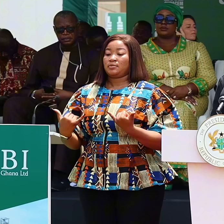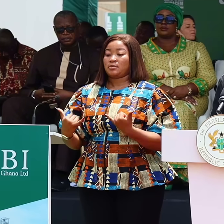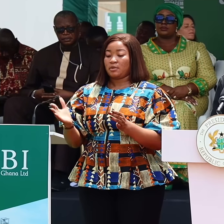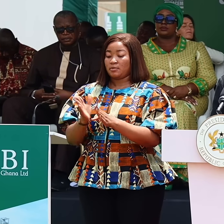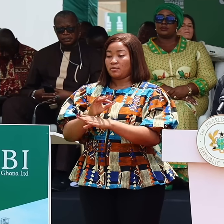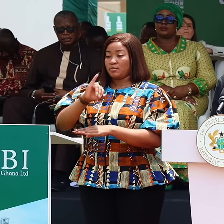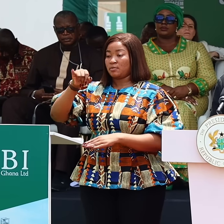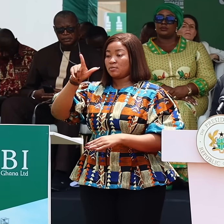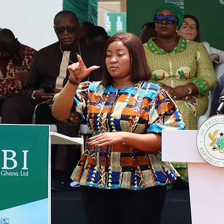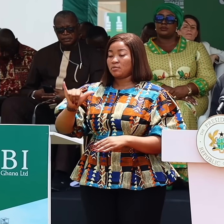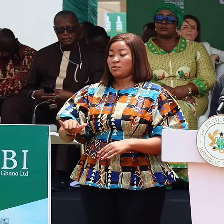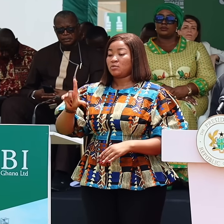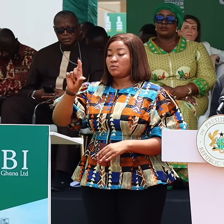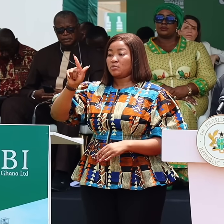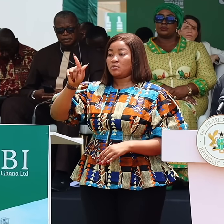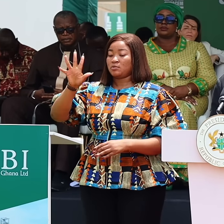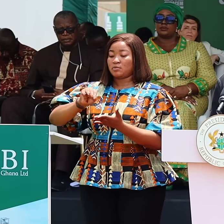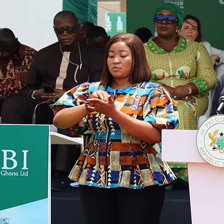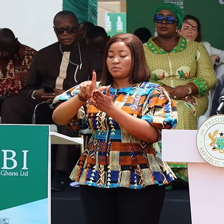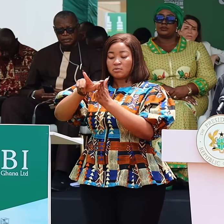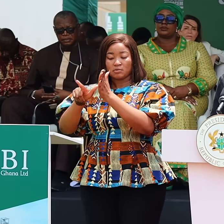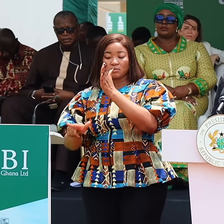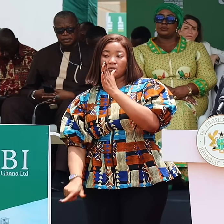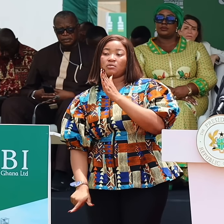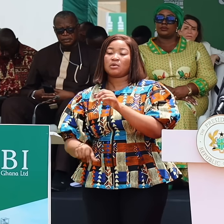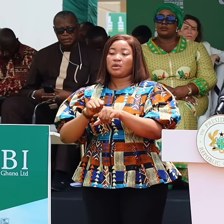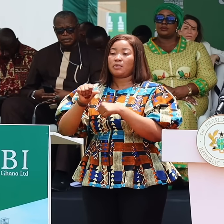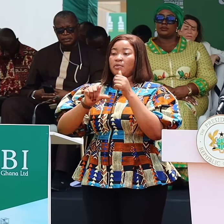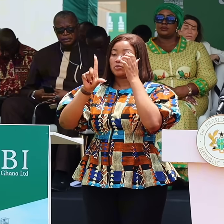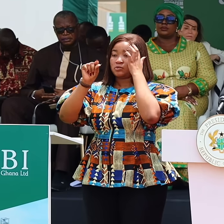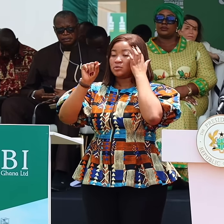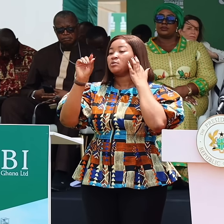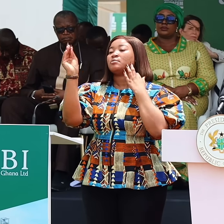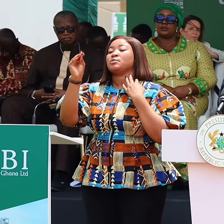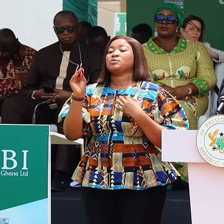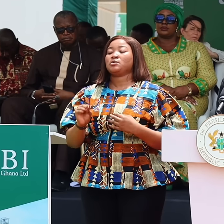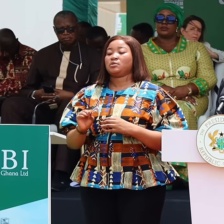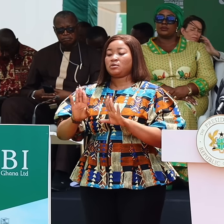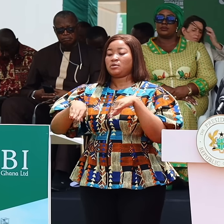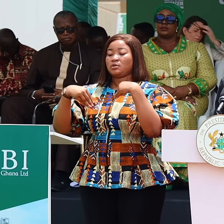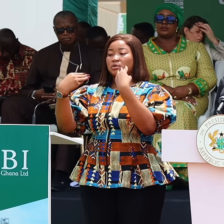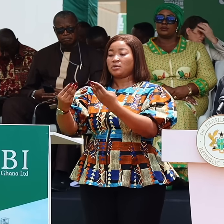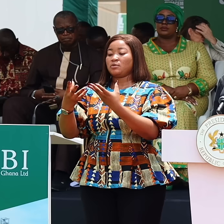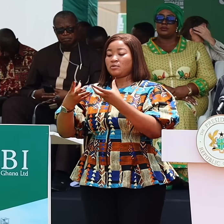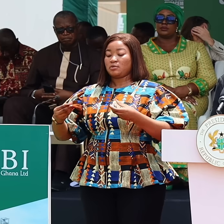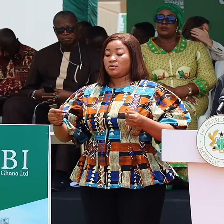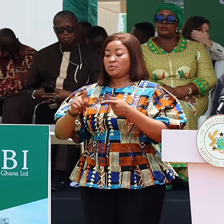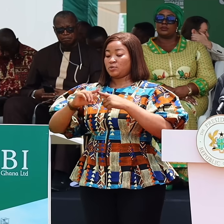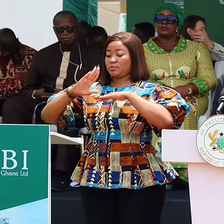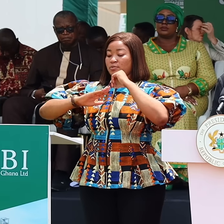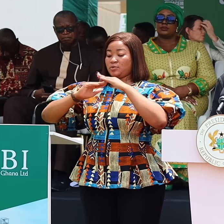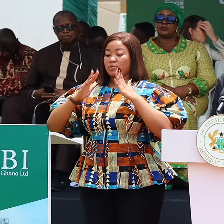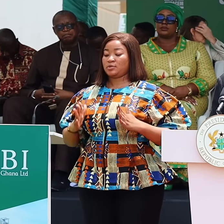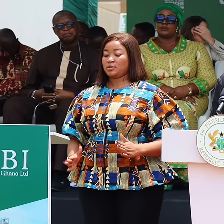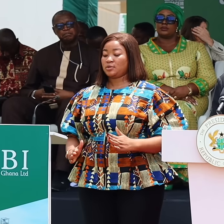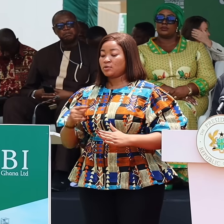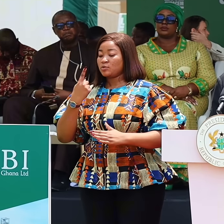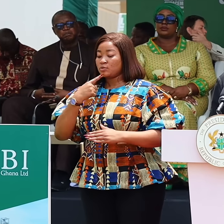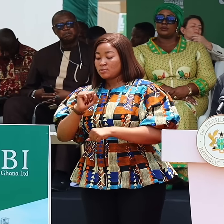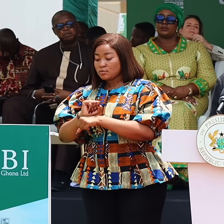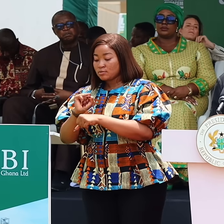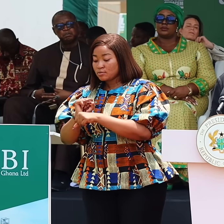July 2025, cement prices had fallen by about 20%, providing relief to builders,